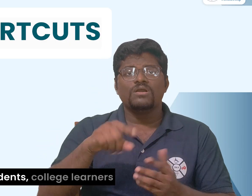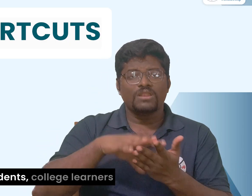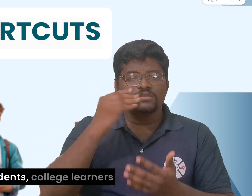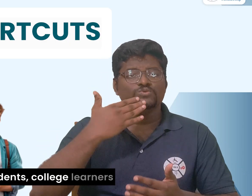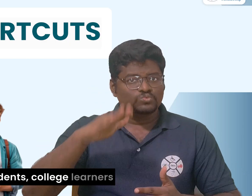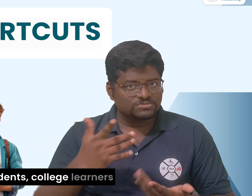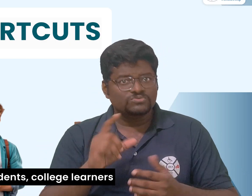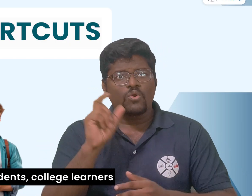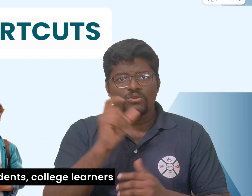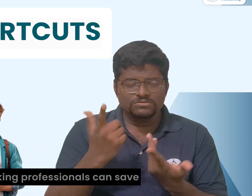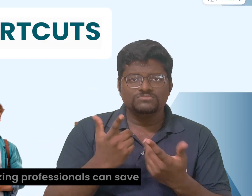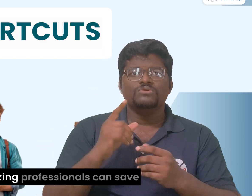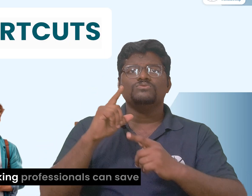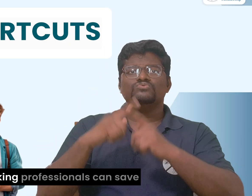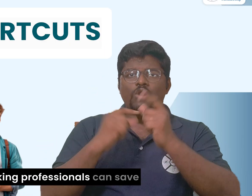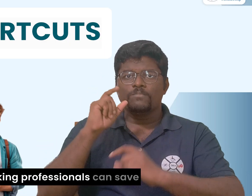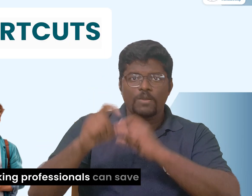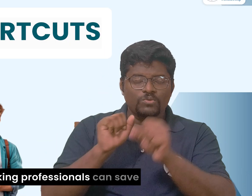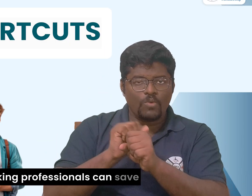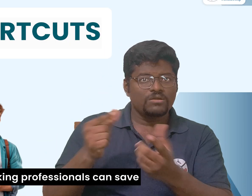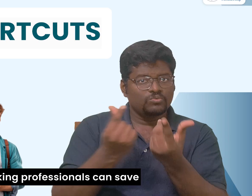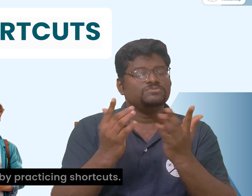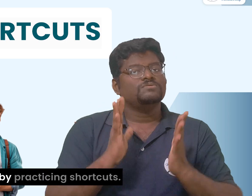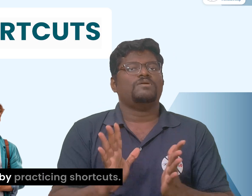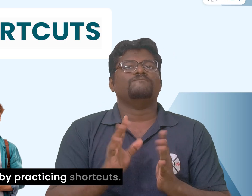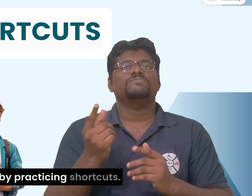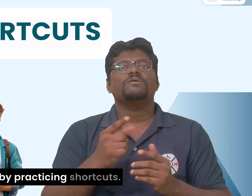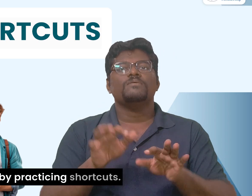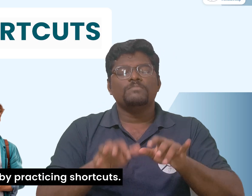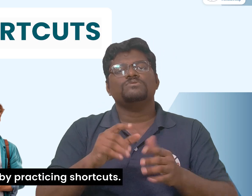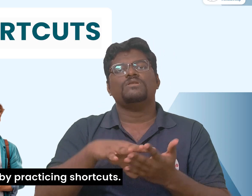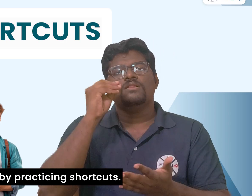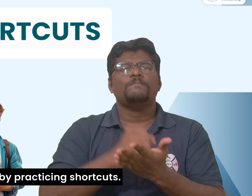Students, college learners, and working professionals can save time by practicing shortcuts.